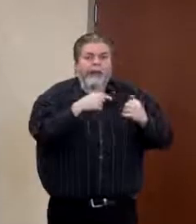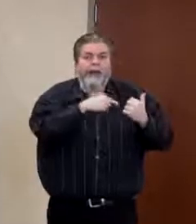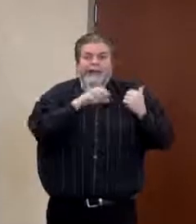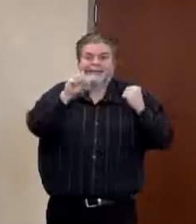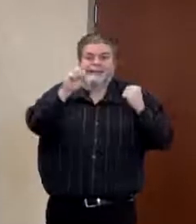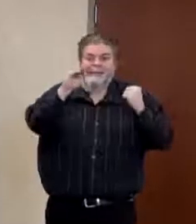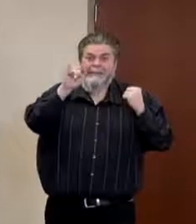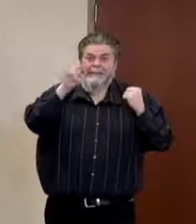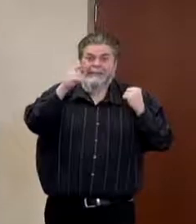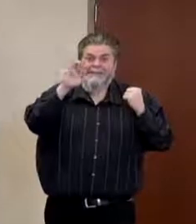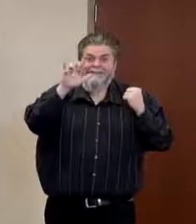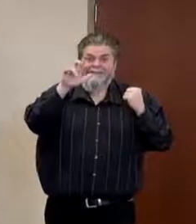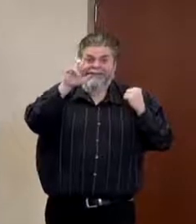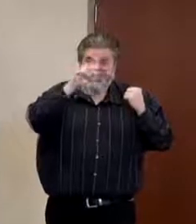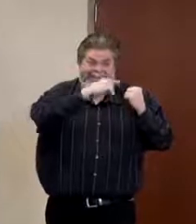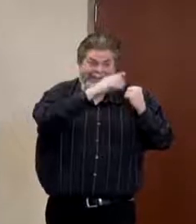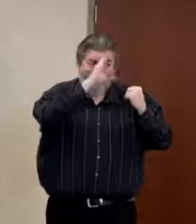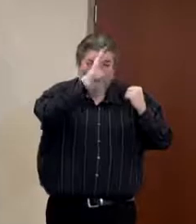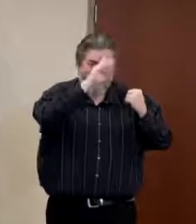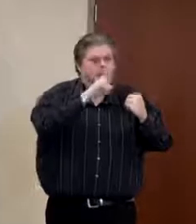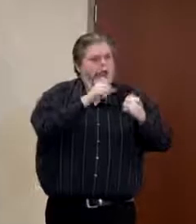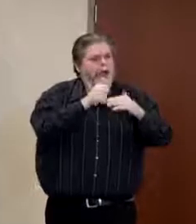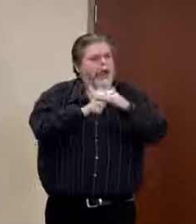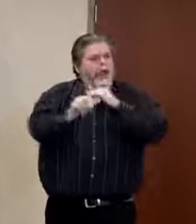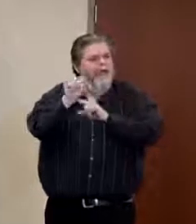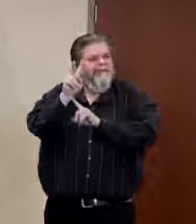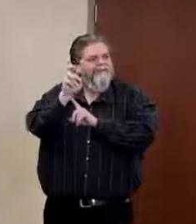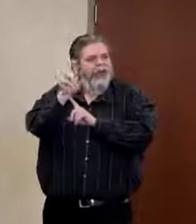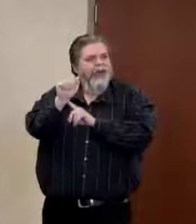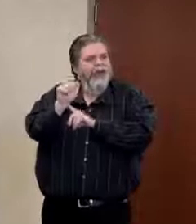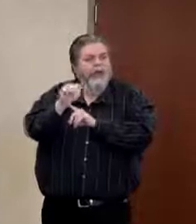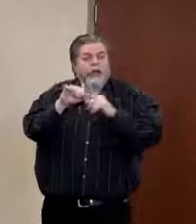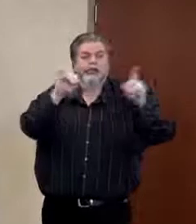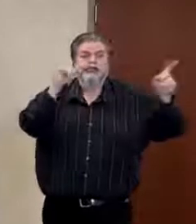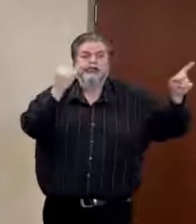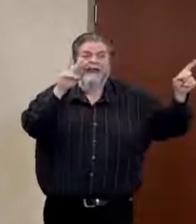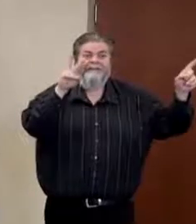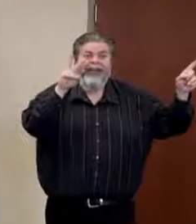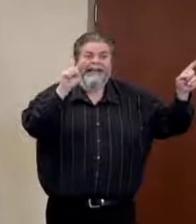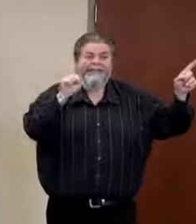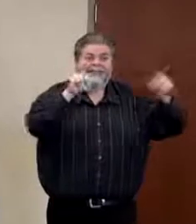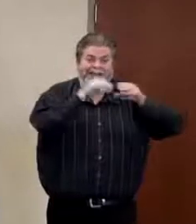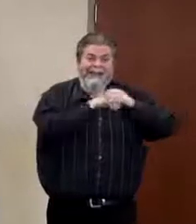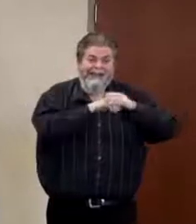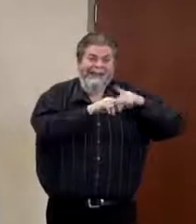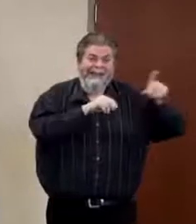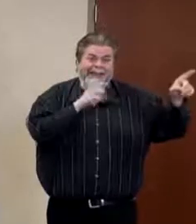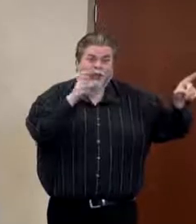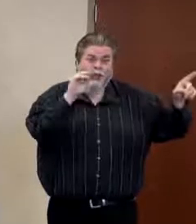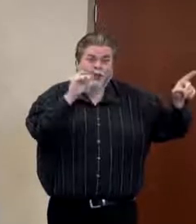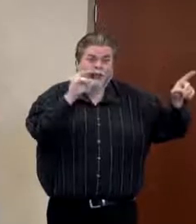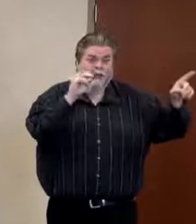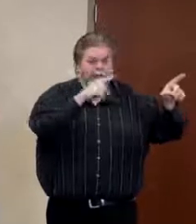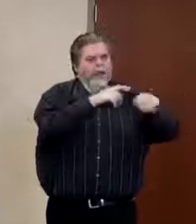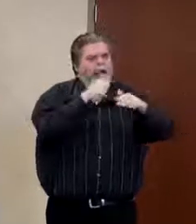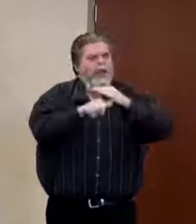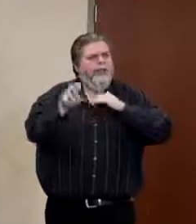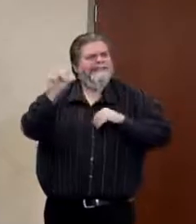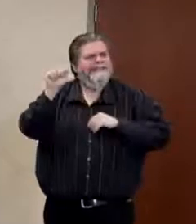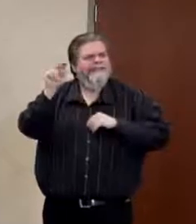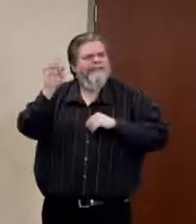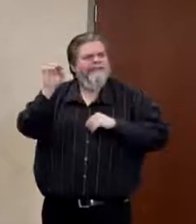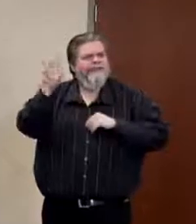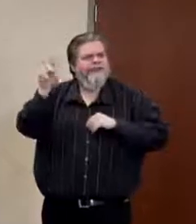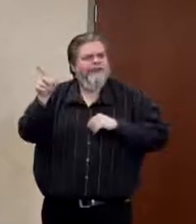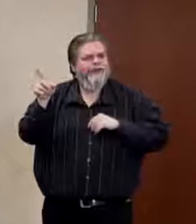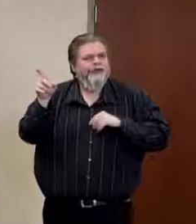was an Avera contract, I believe JBS in Worthington is a Sanford contract. So they have their own issue now that they're